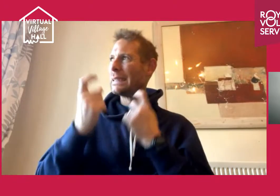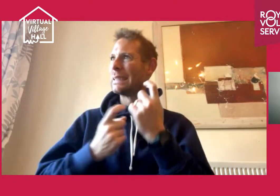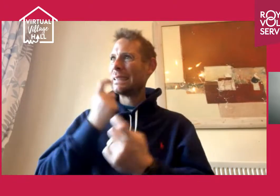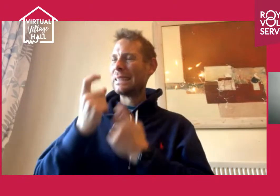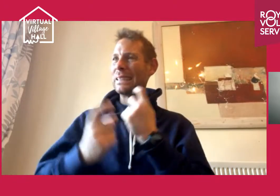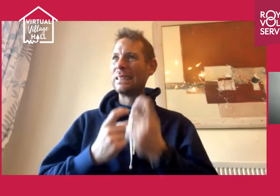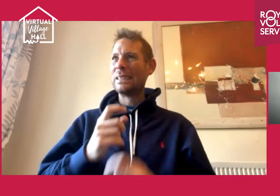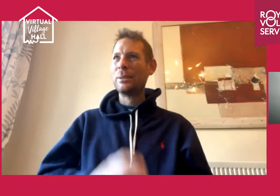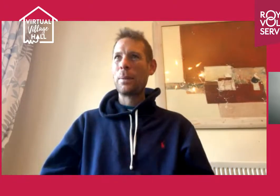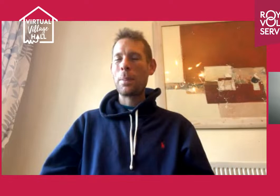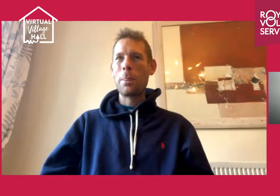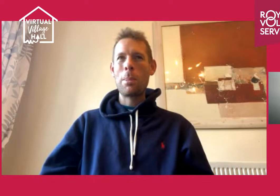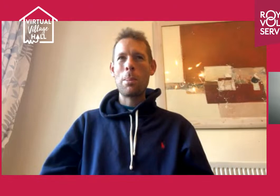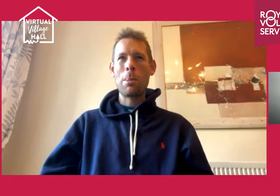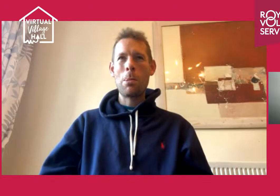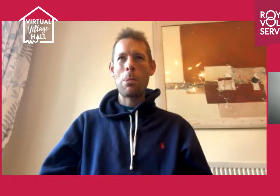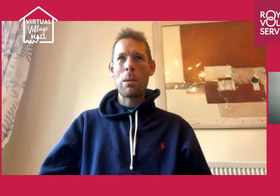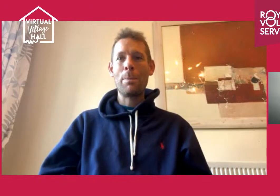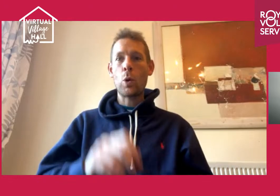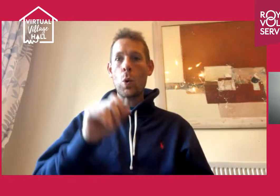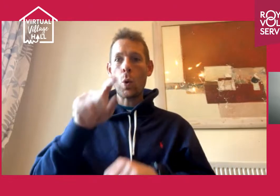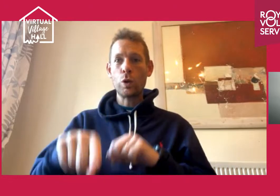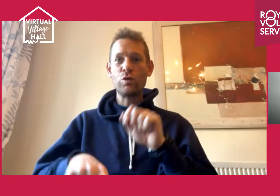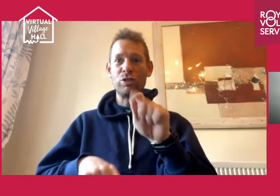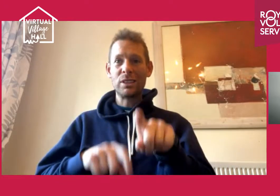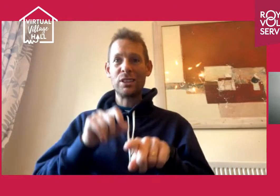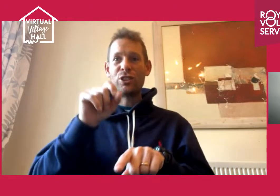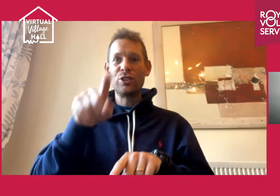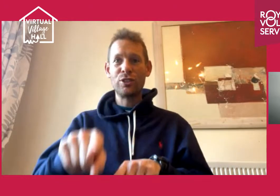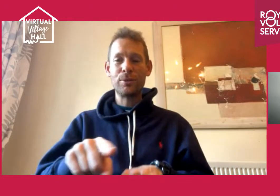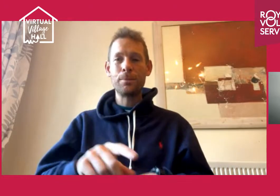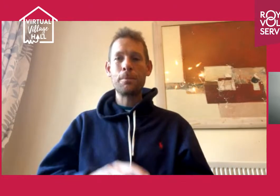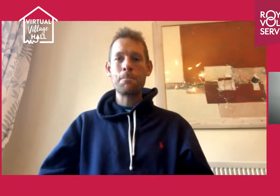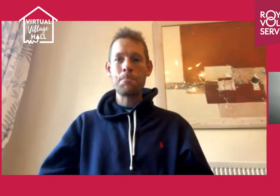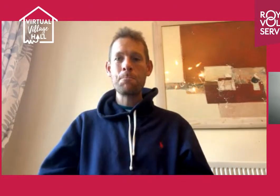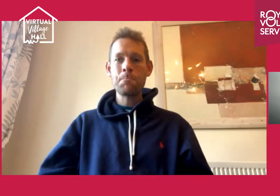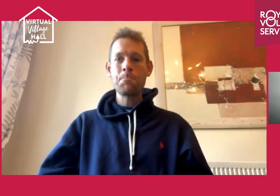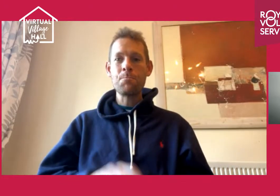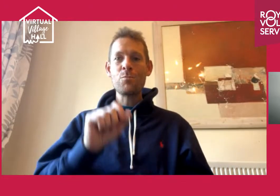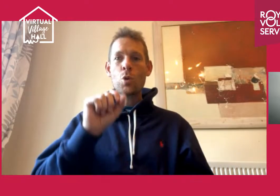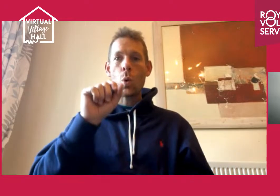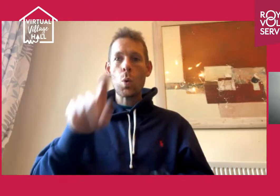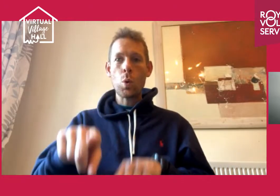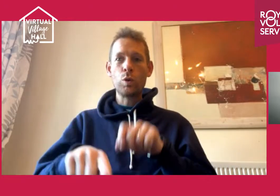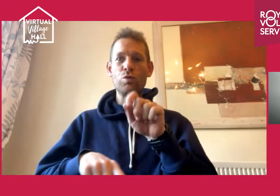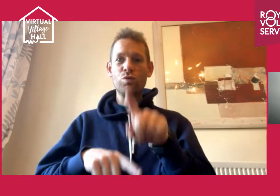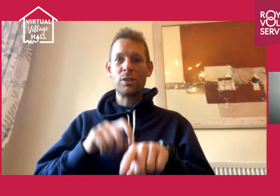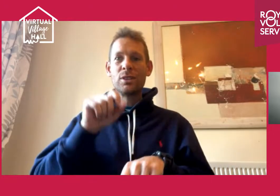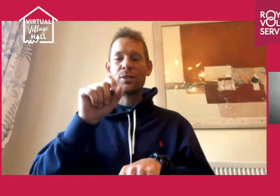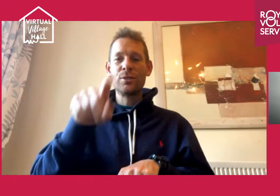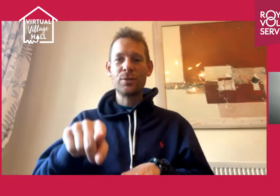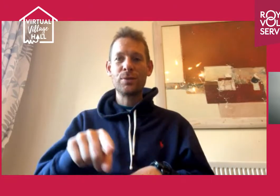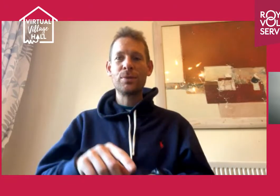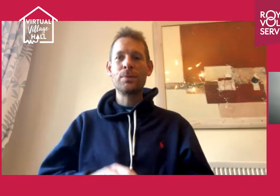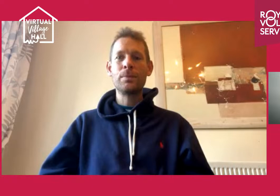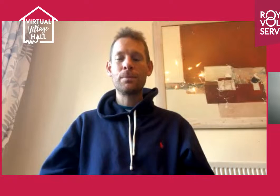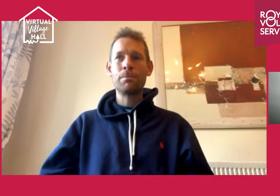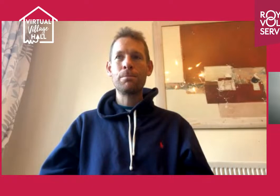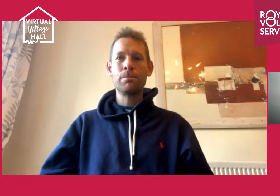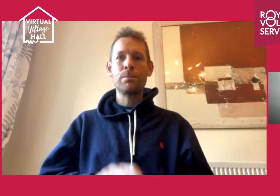What other animals can I think of? Oh, ostrich. We've done that, haven't we? Ostrich.